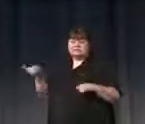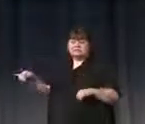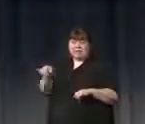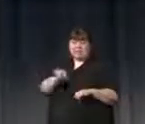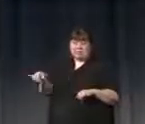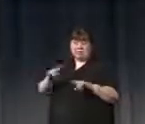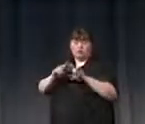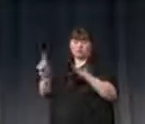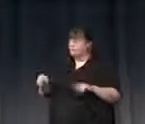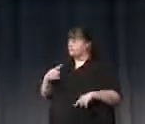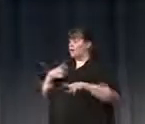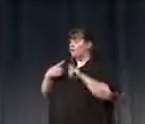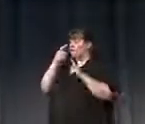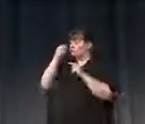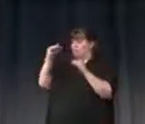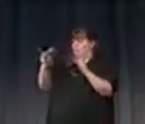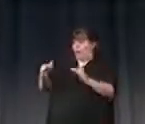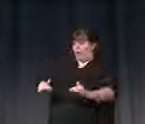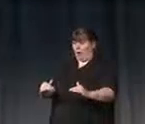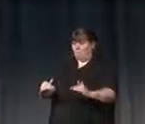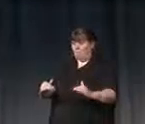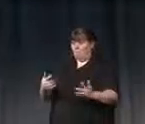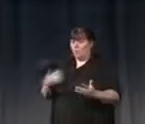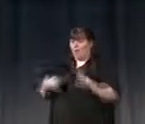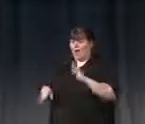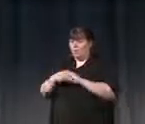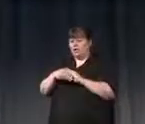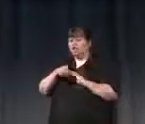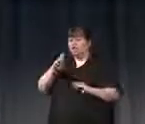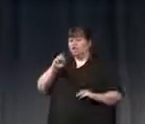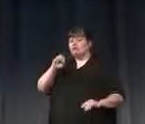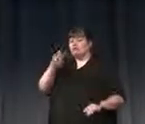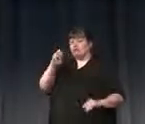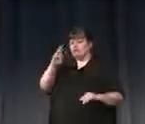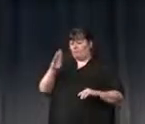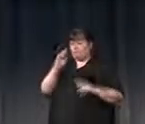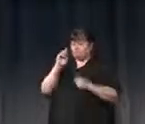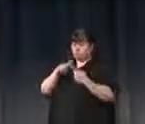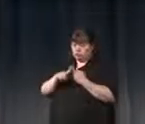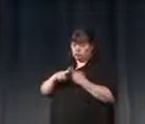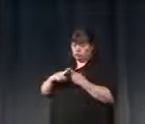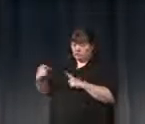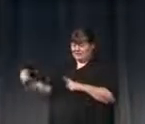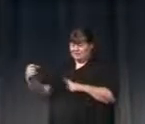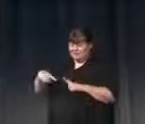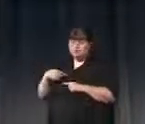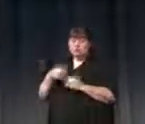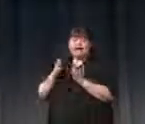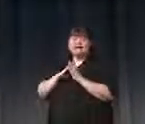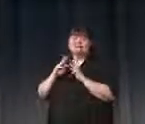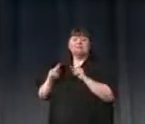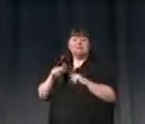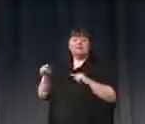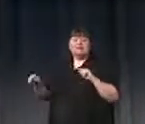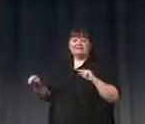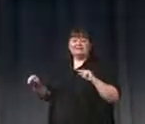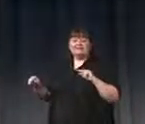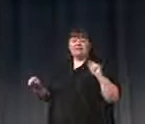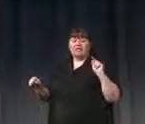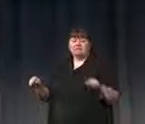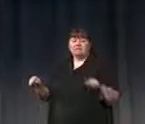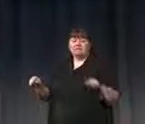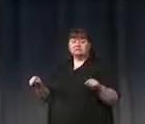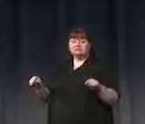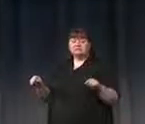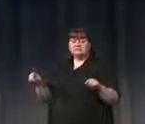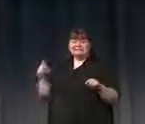one that is shown down here. So now we've added reverberation to the target. And so we're asking people, is this probe sound,